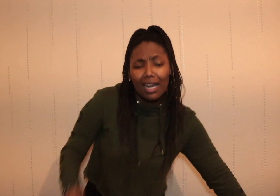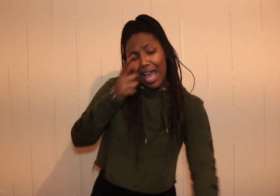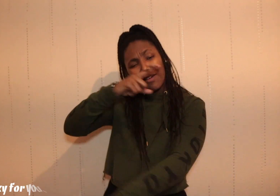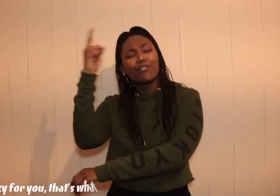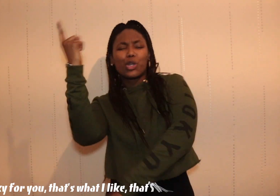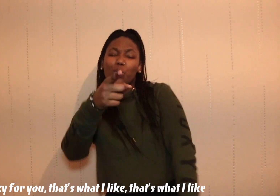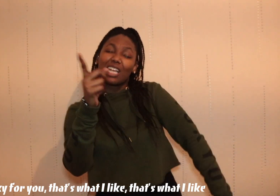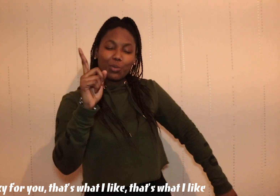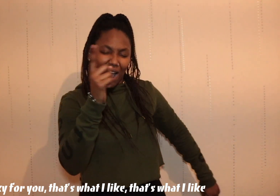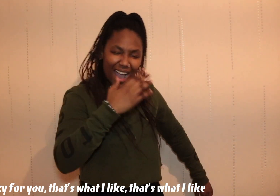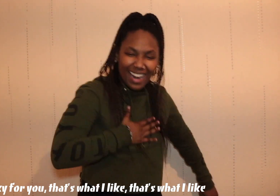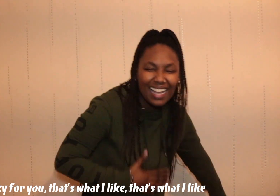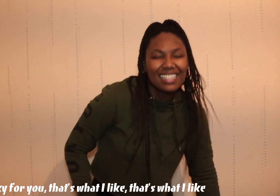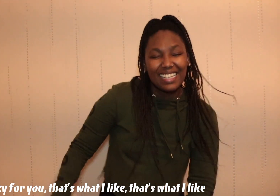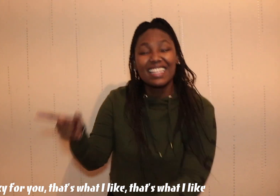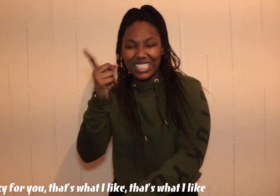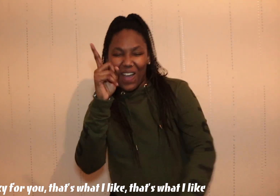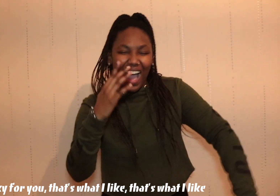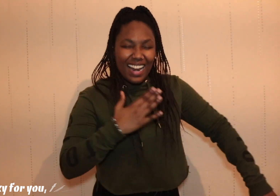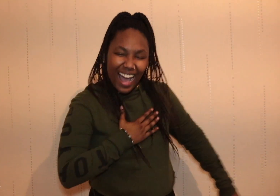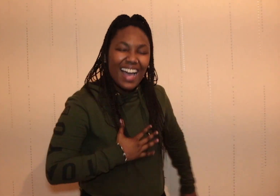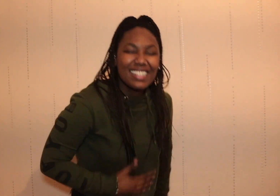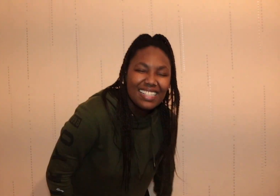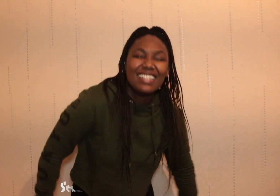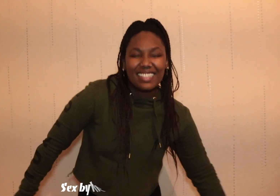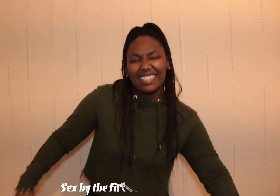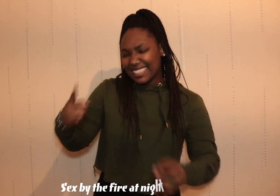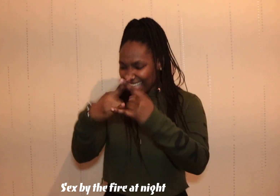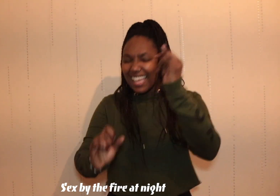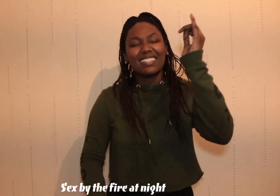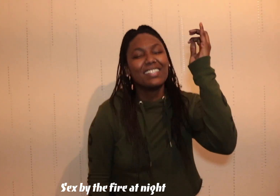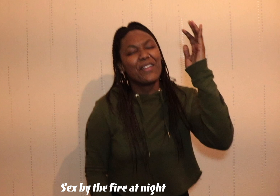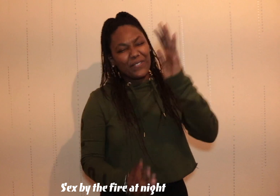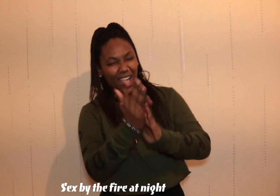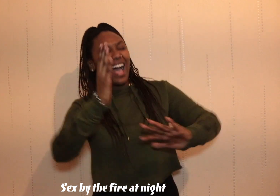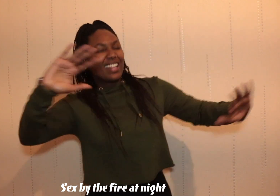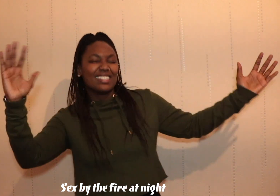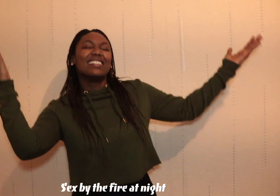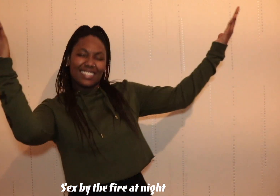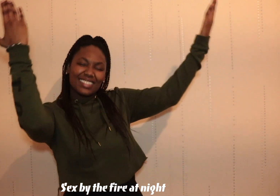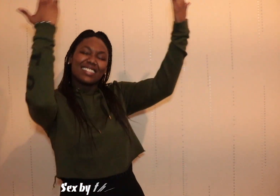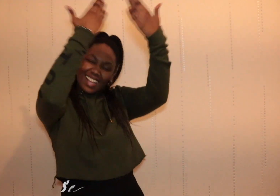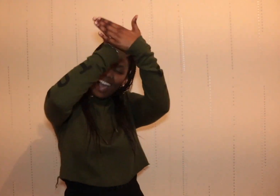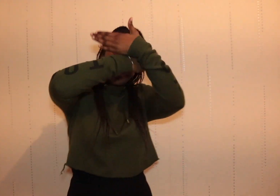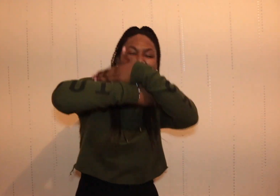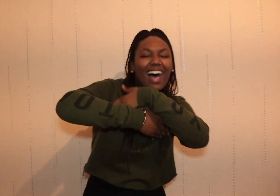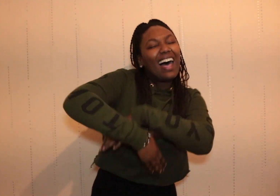Lucky for you, that's what I like That's what I like Sex by the fire Tonight